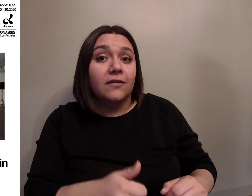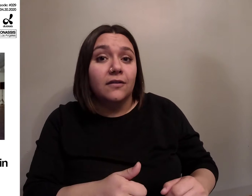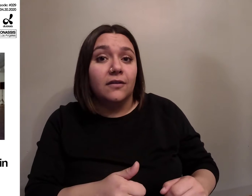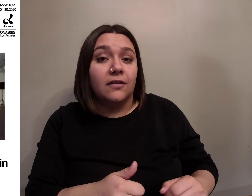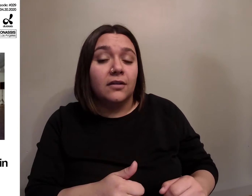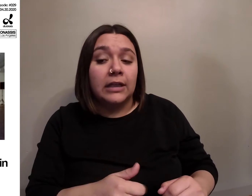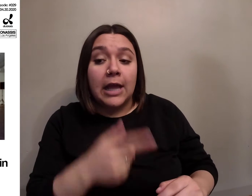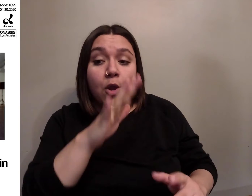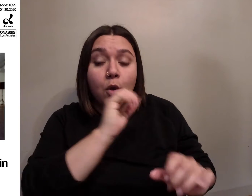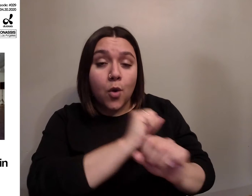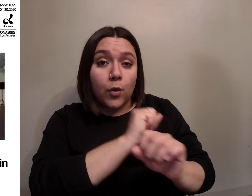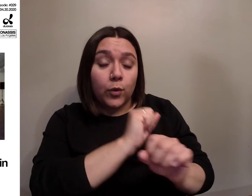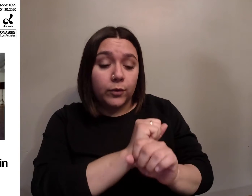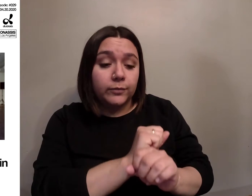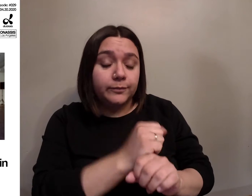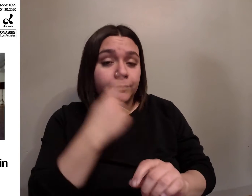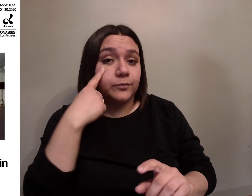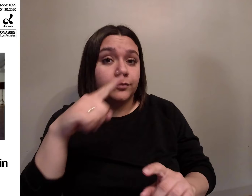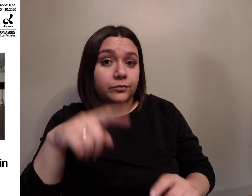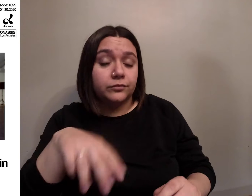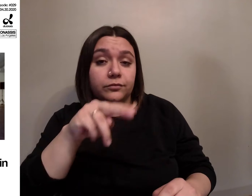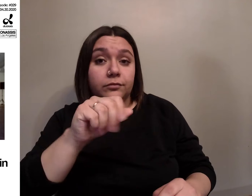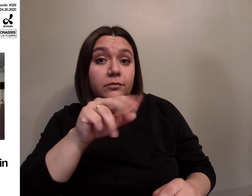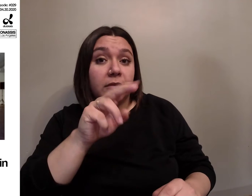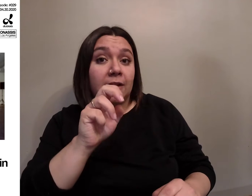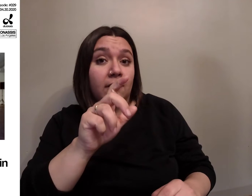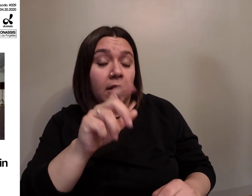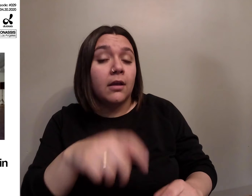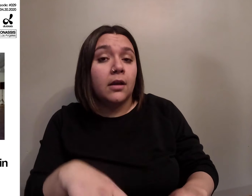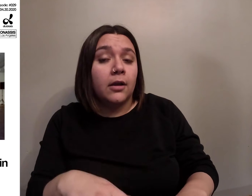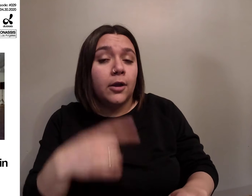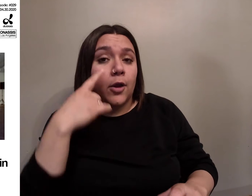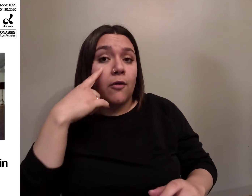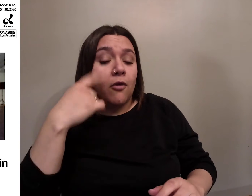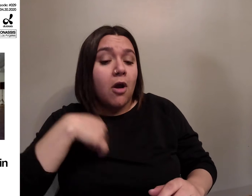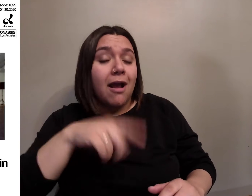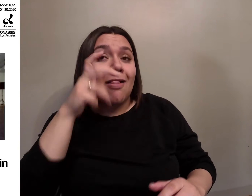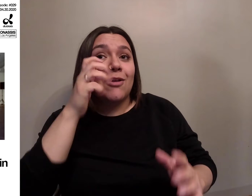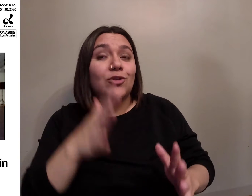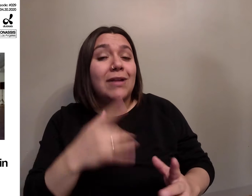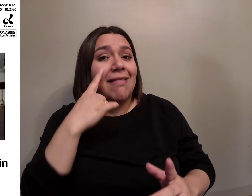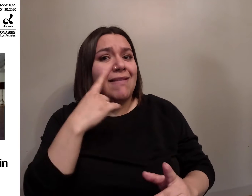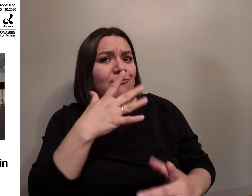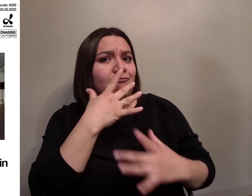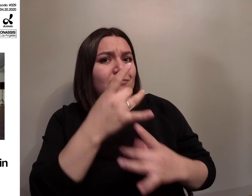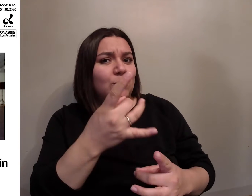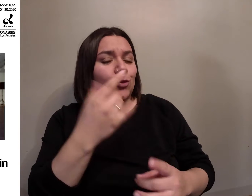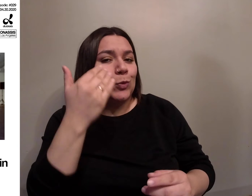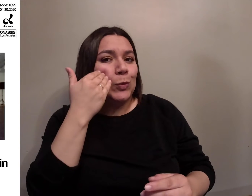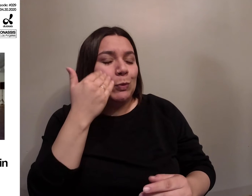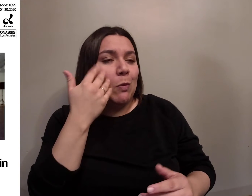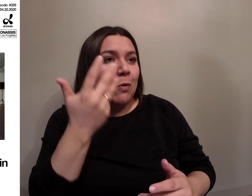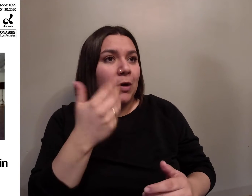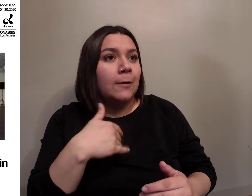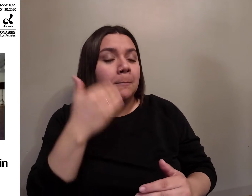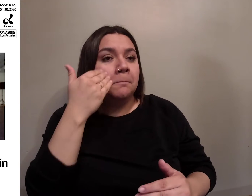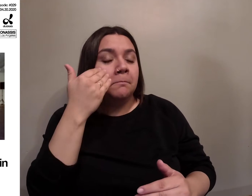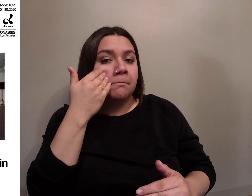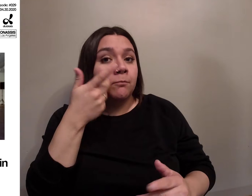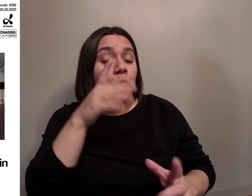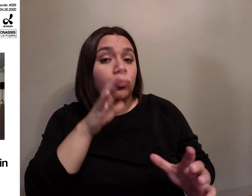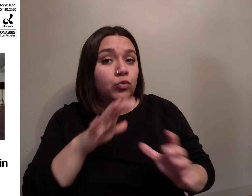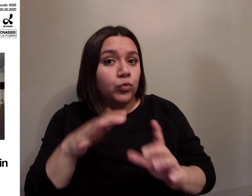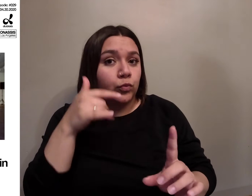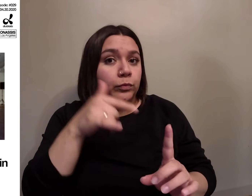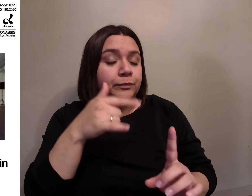yourself and the work you do for Naval? I think for our listeners, it will be very interesting to know